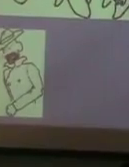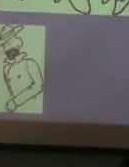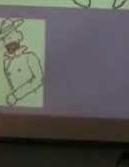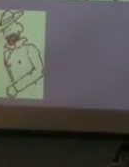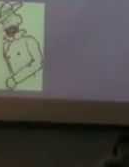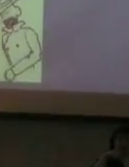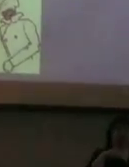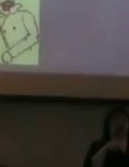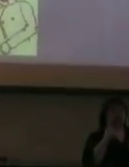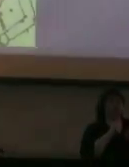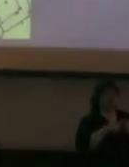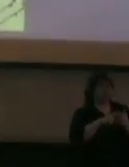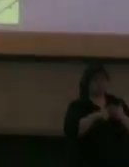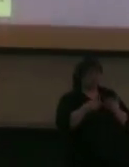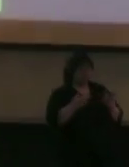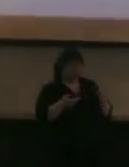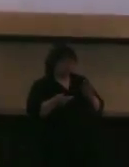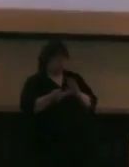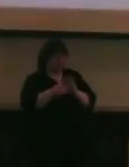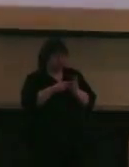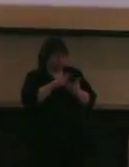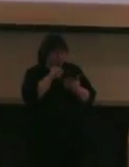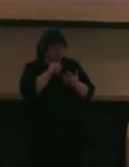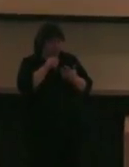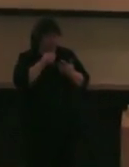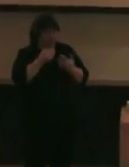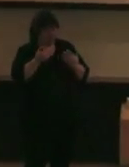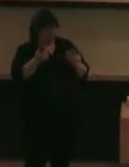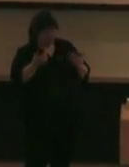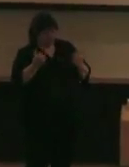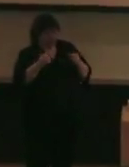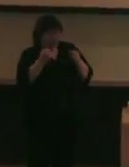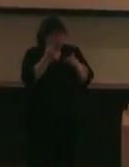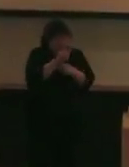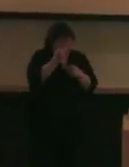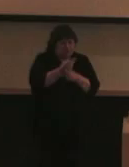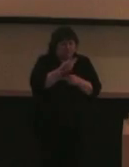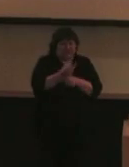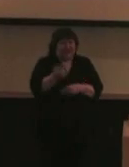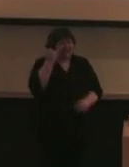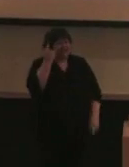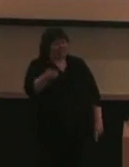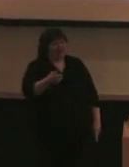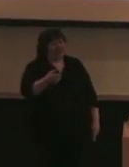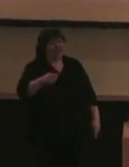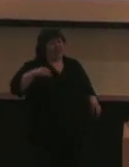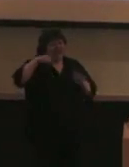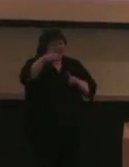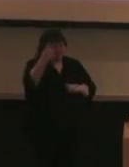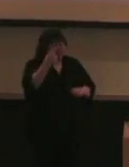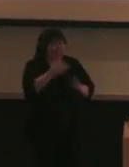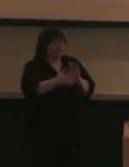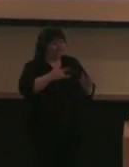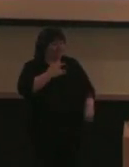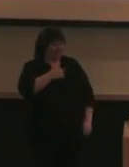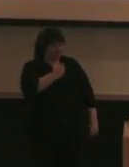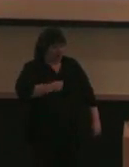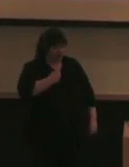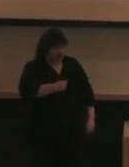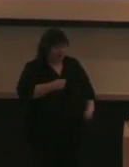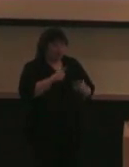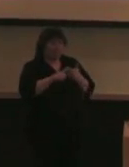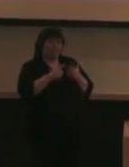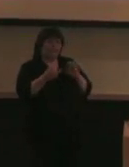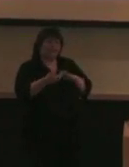else. And the bottom line is we want to come to a conclusion that they may have no remorse for whatever they're doing. They may be in trouble with